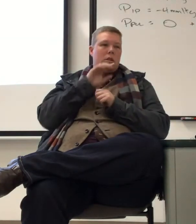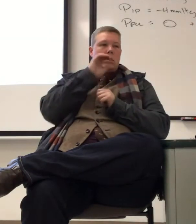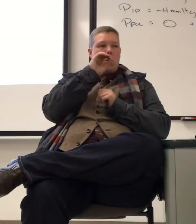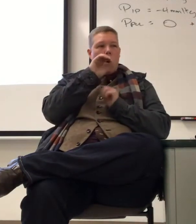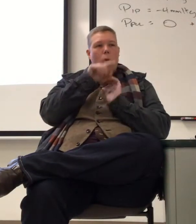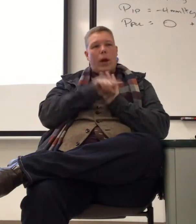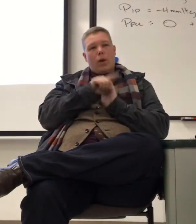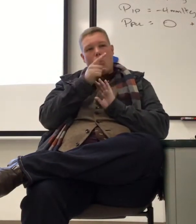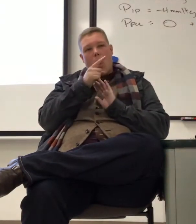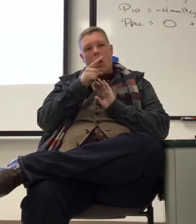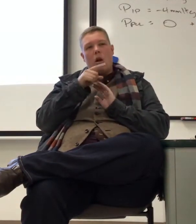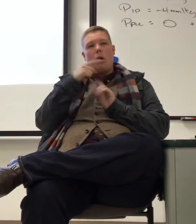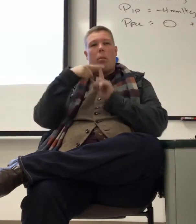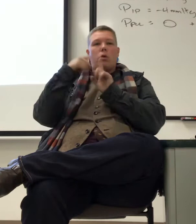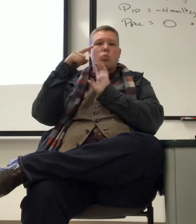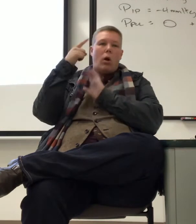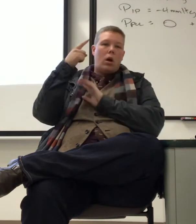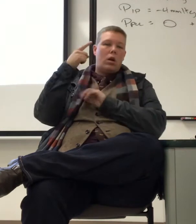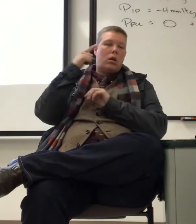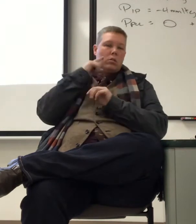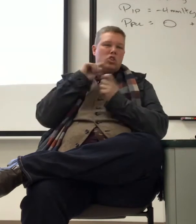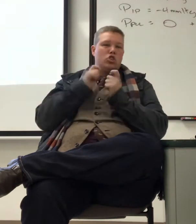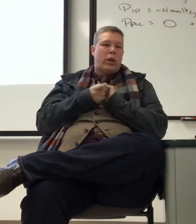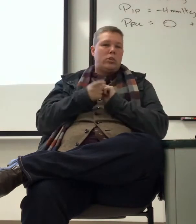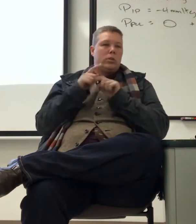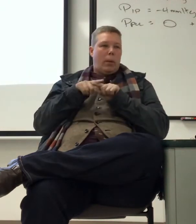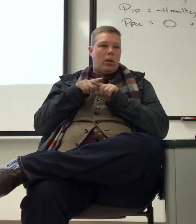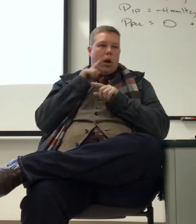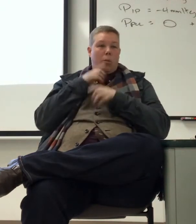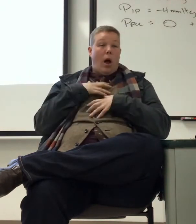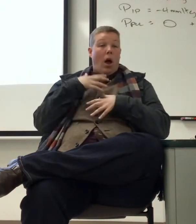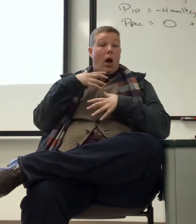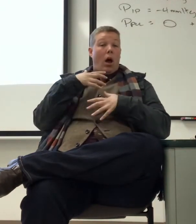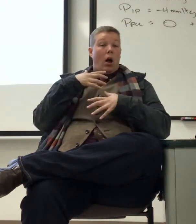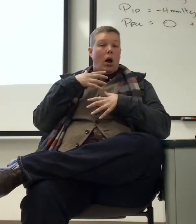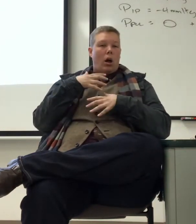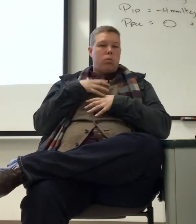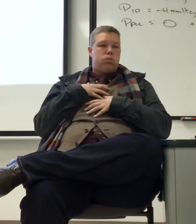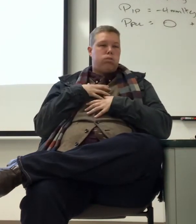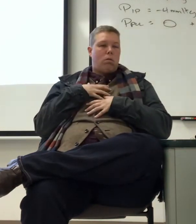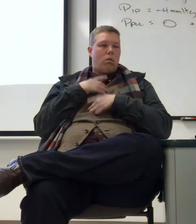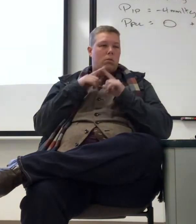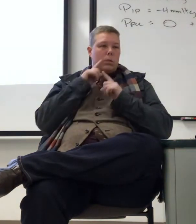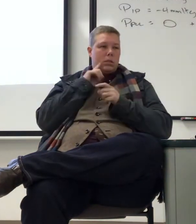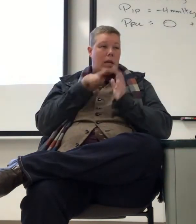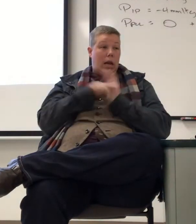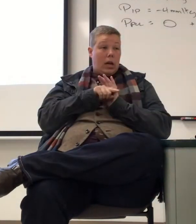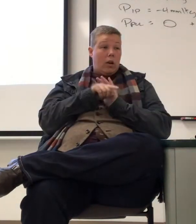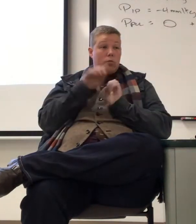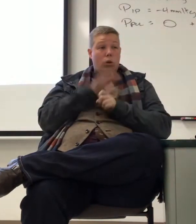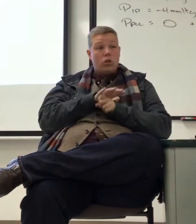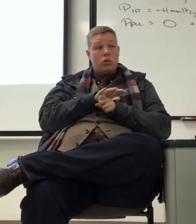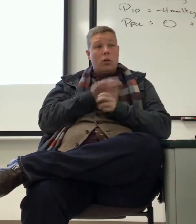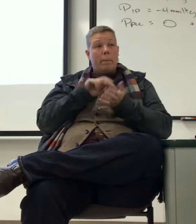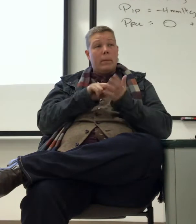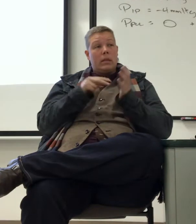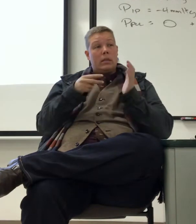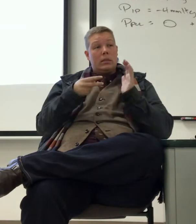breathing. The point is that we breathe by negative pressure. A negative pressure